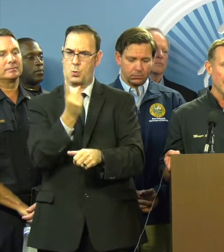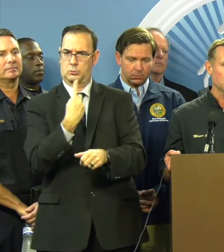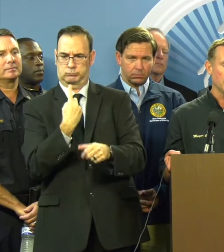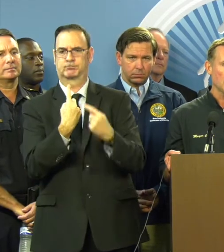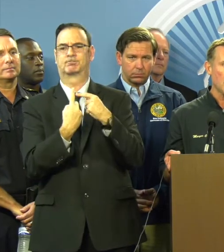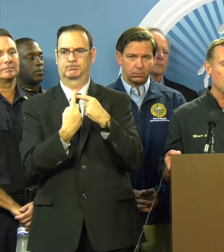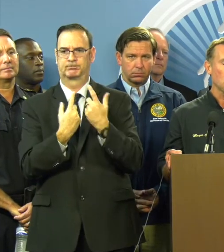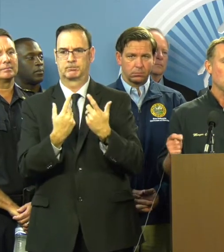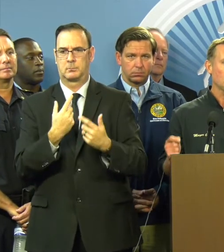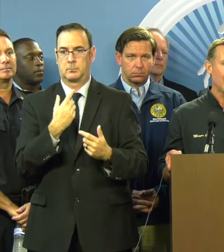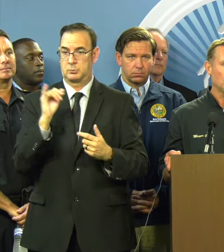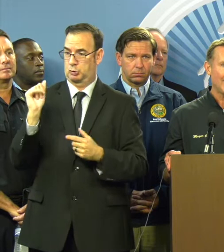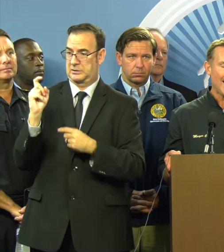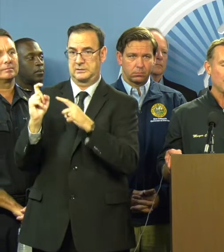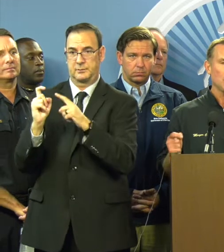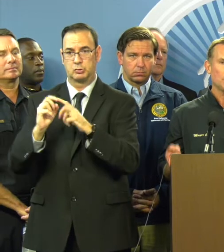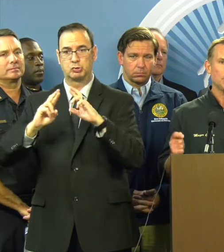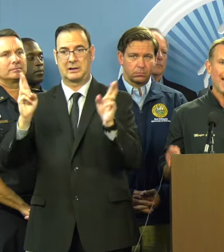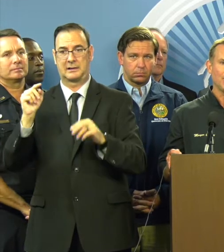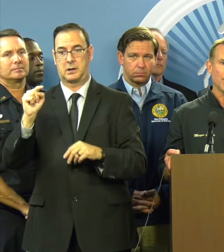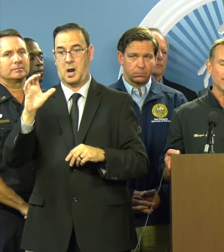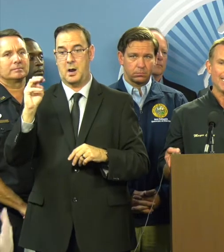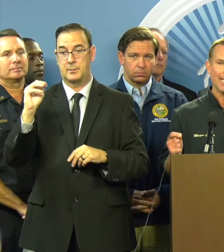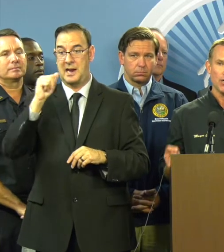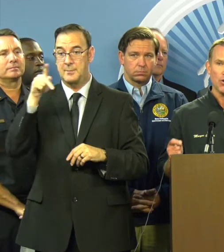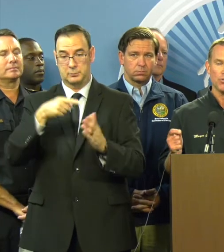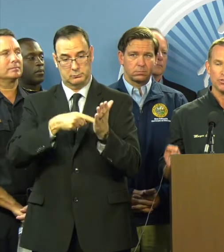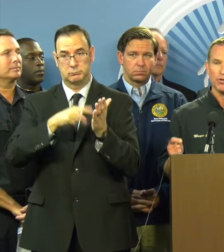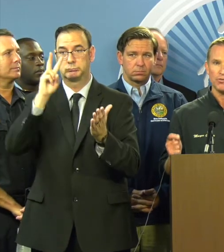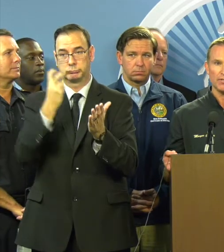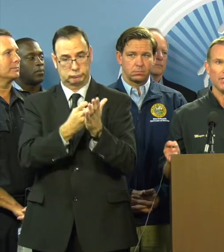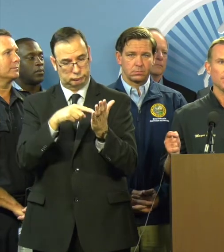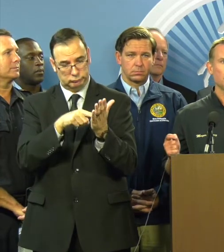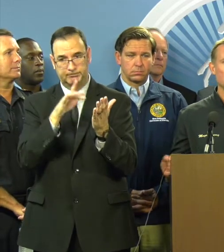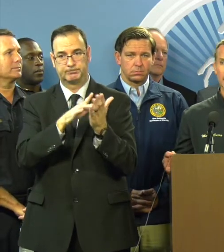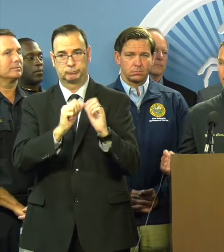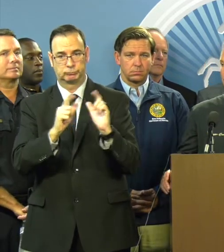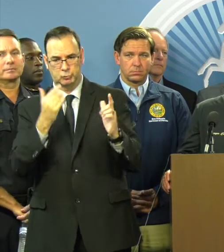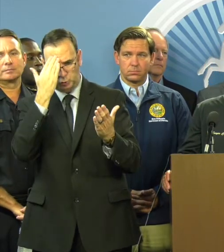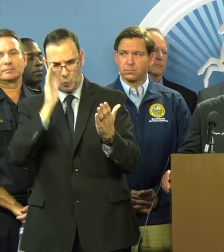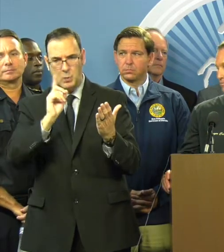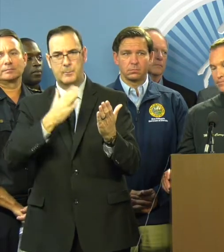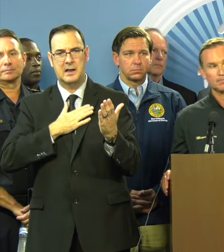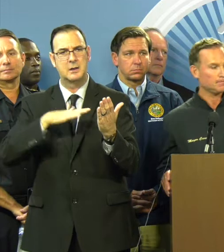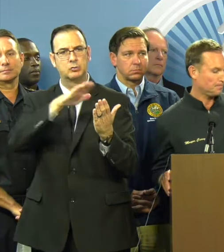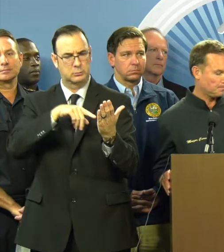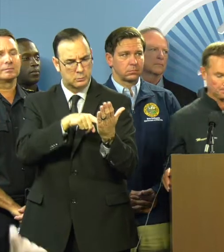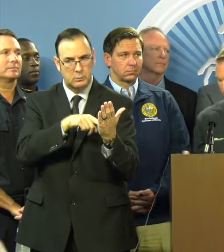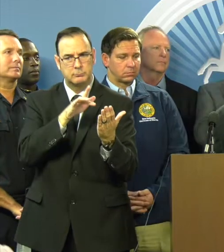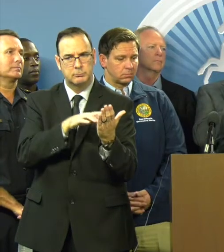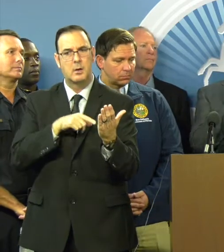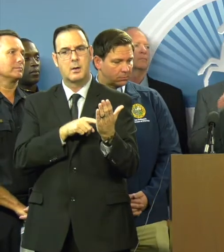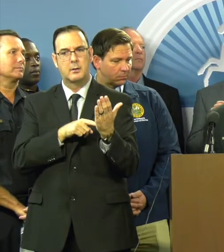go to jacksready.com or download the app, put your address in, and know the zone you live in. We'll take questions. Thank you. I